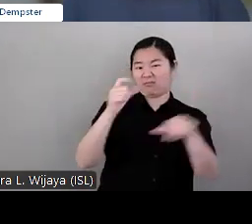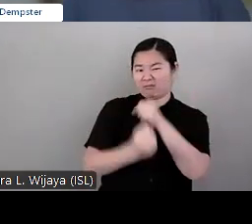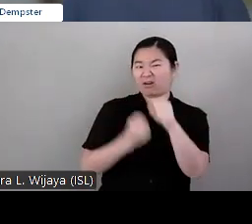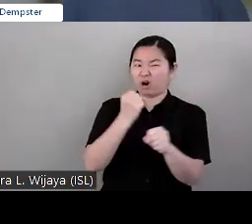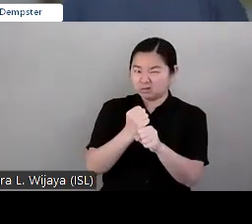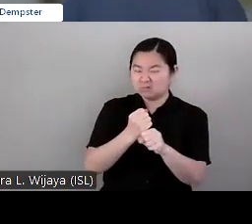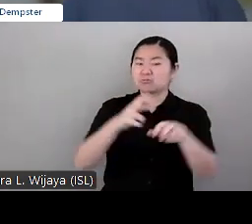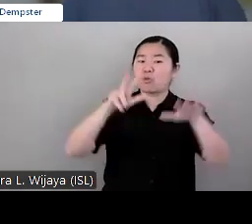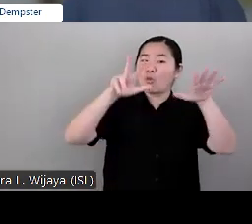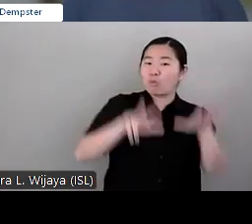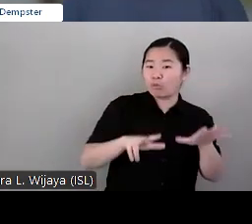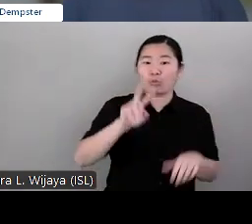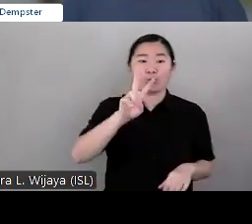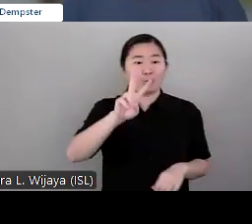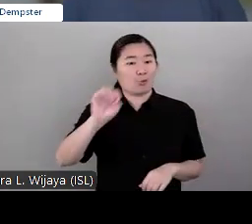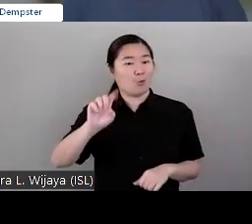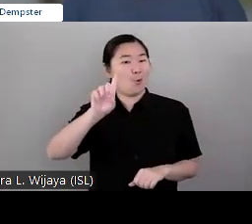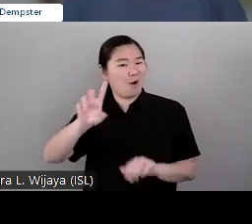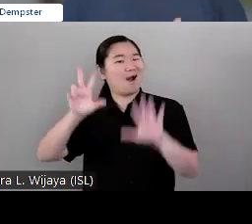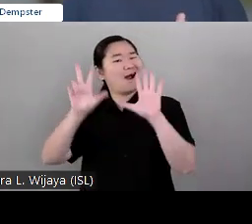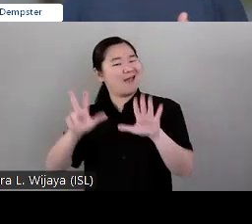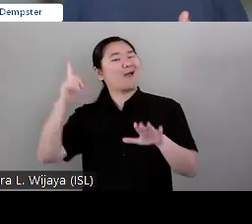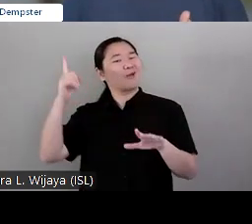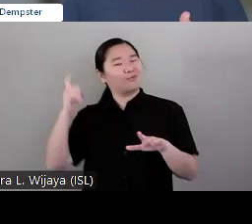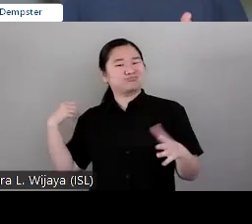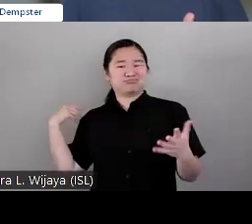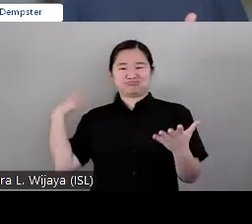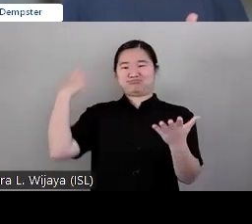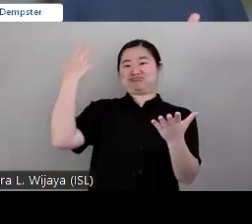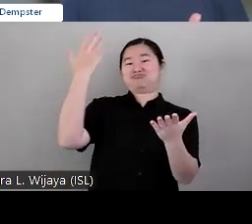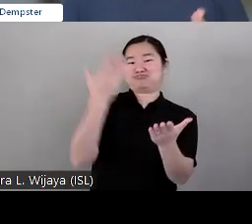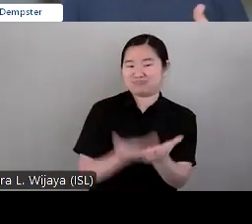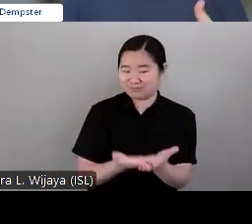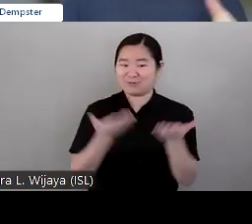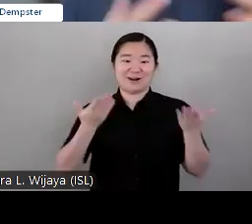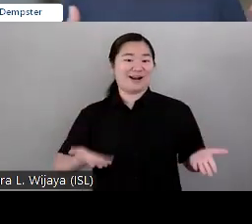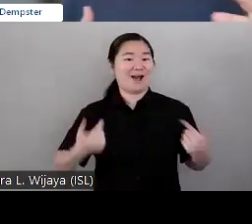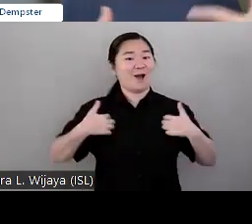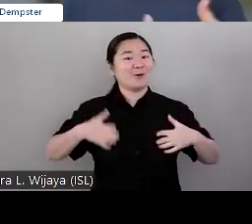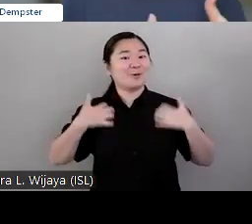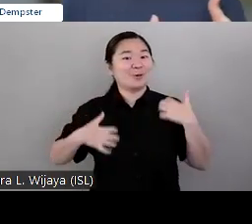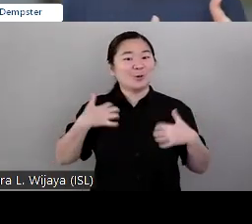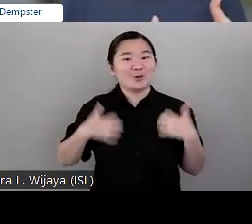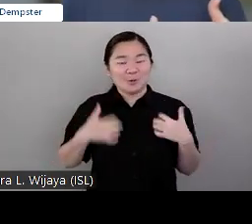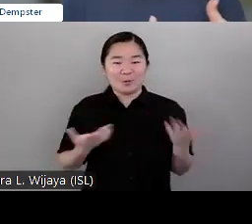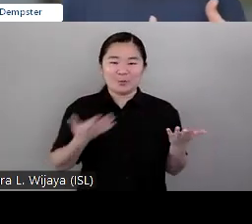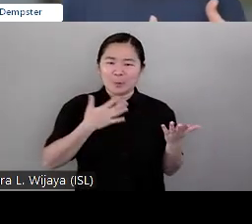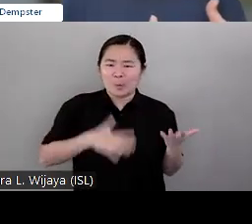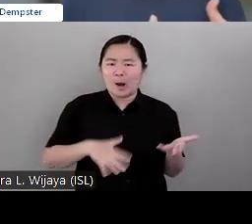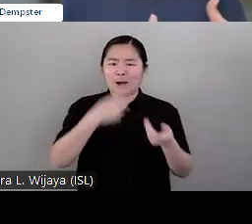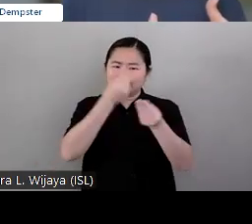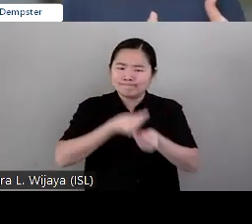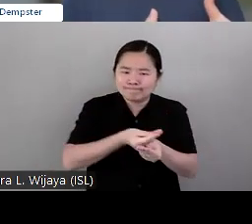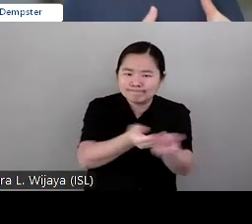for Disability Inclusive Safeguarding, which focuses really on translating all the learning that we've had through